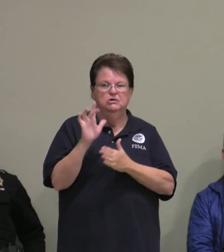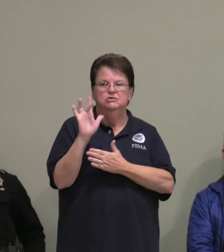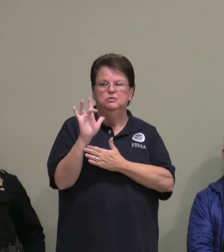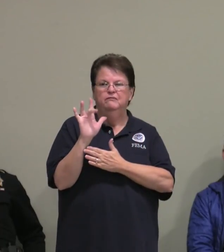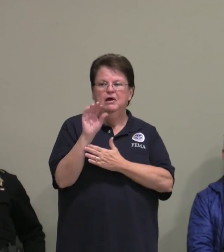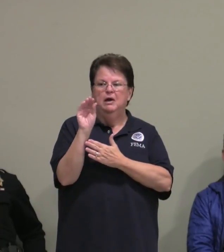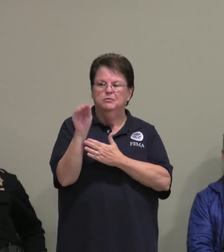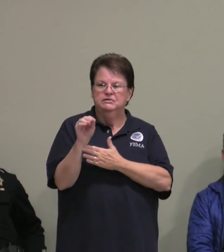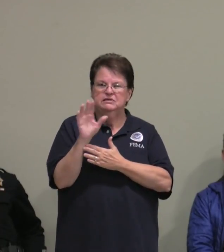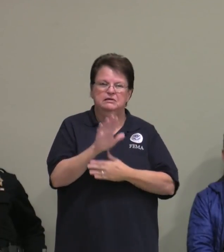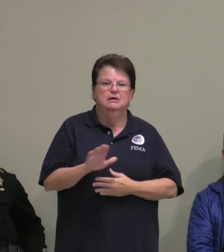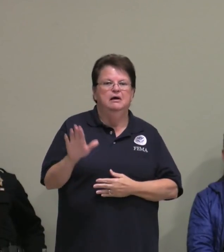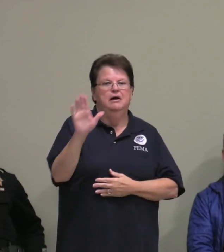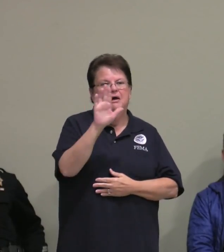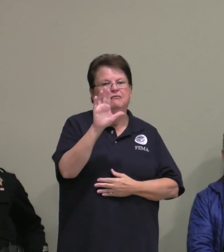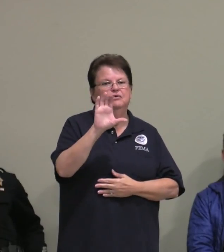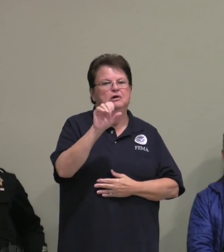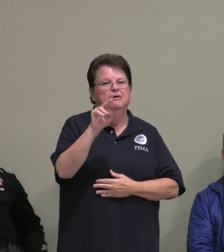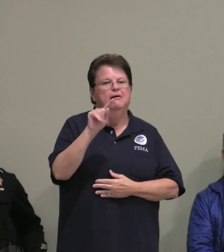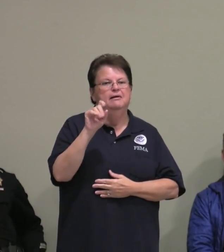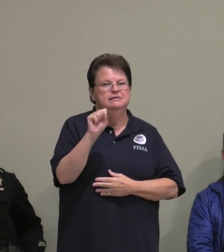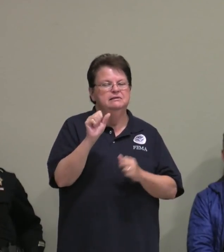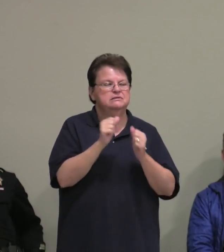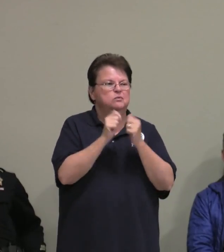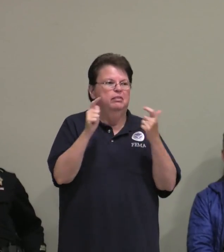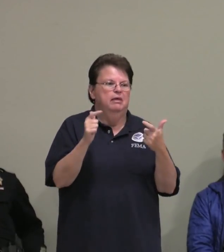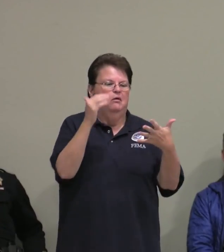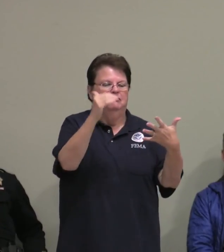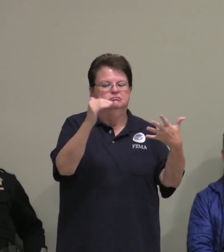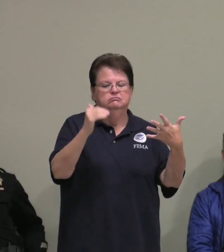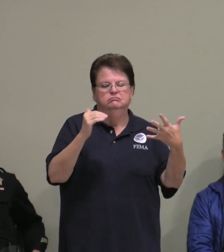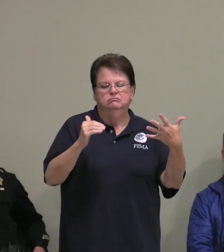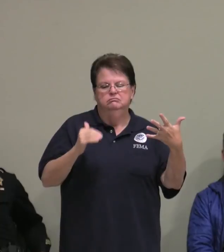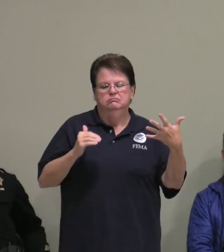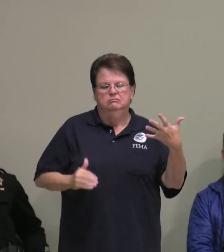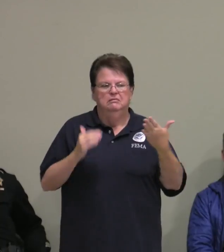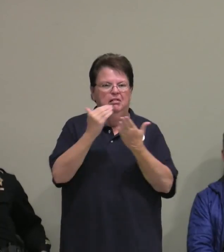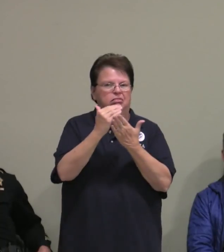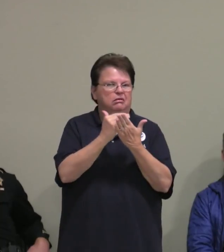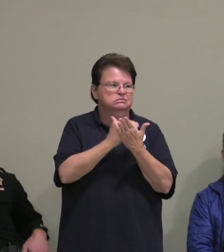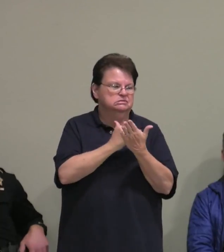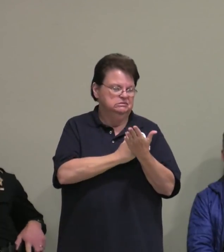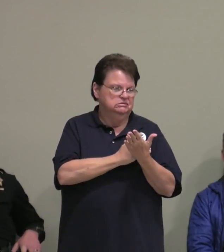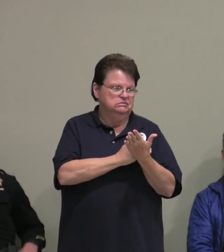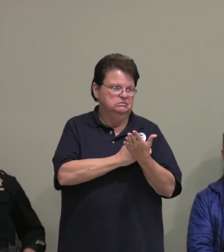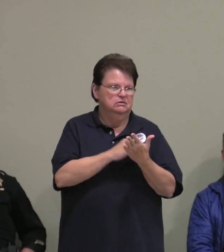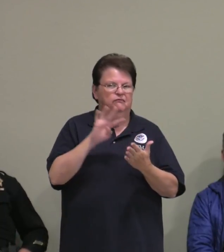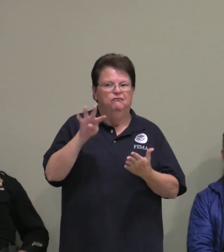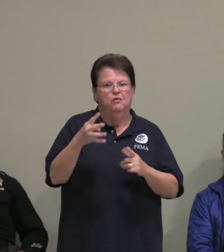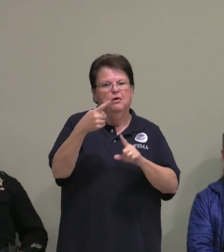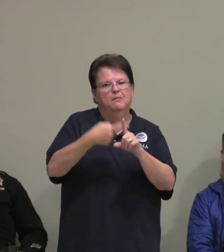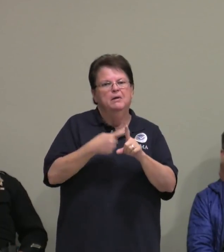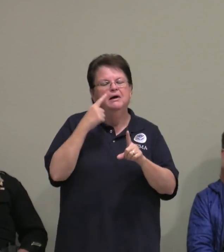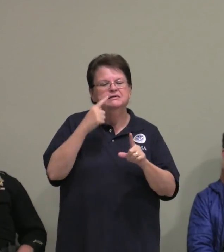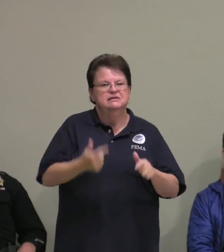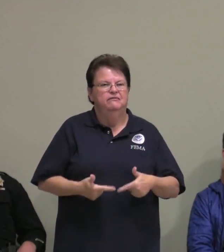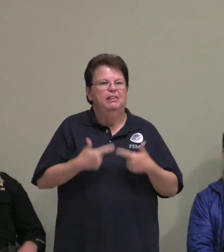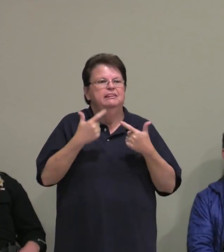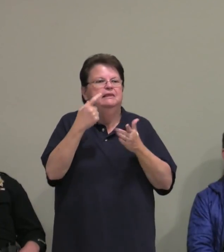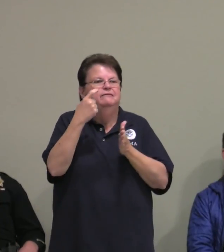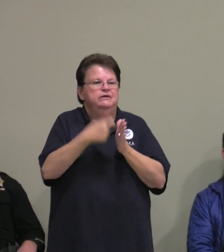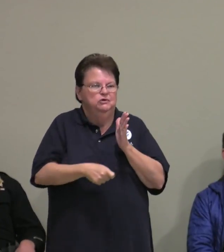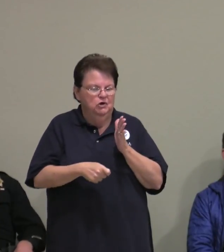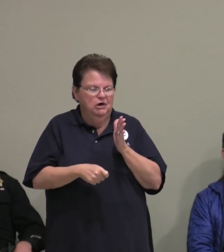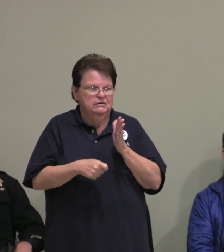% of your contents without having to do an inventory, four months of additional living expense coverage up